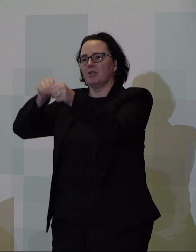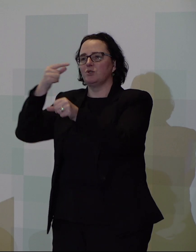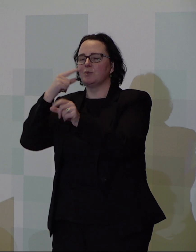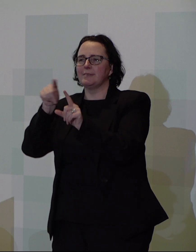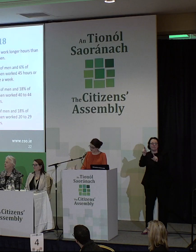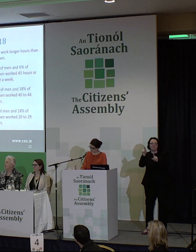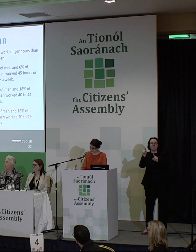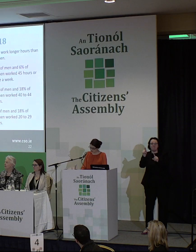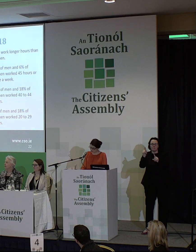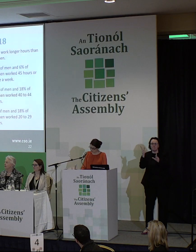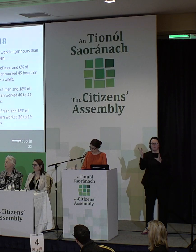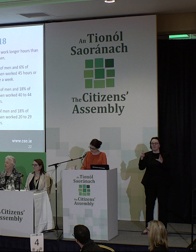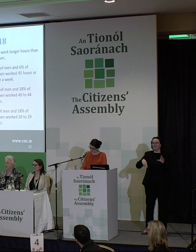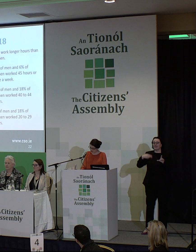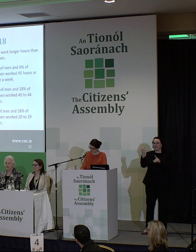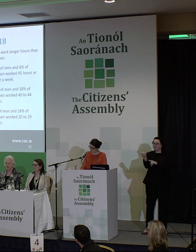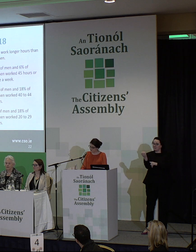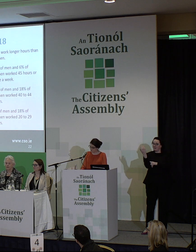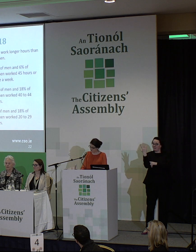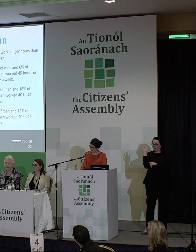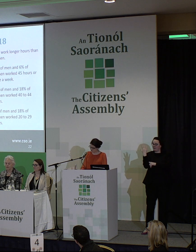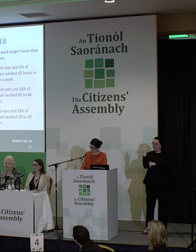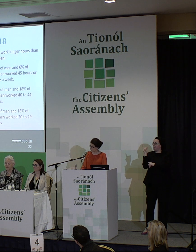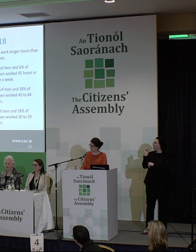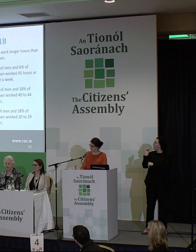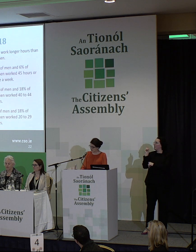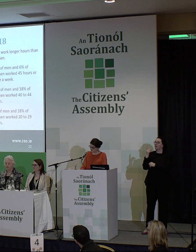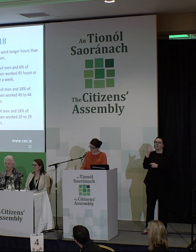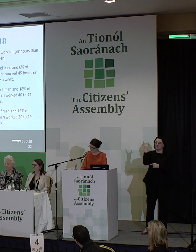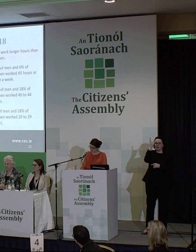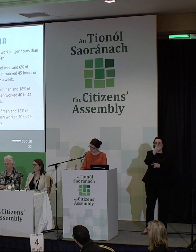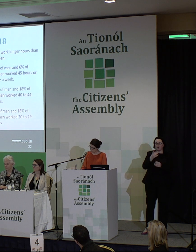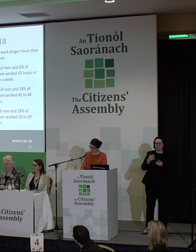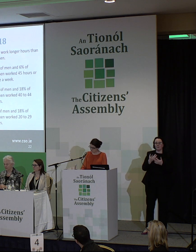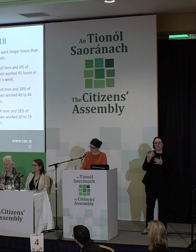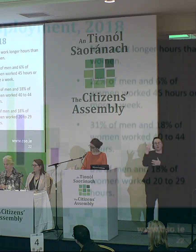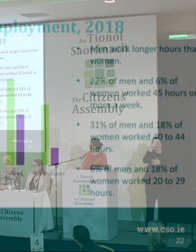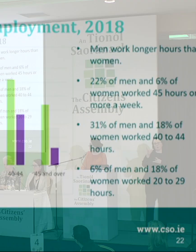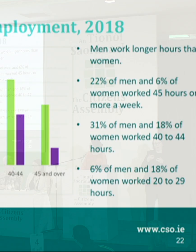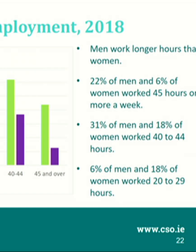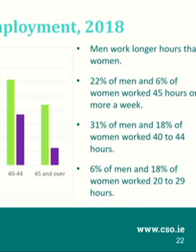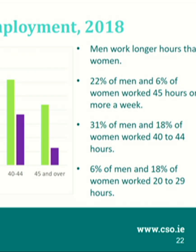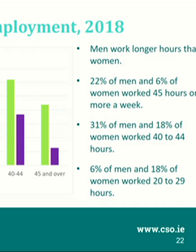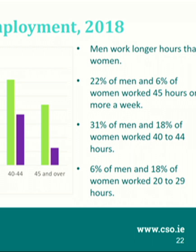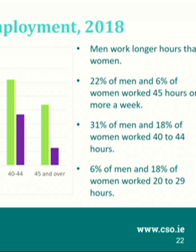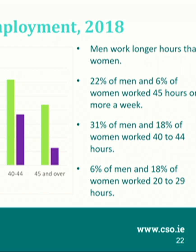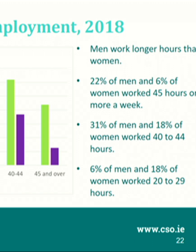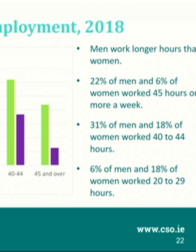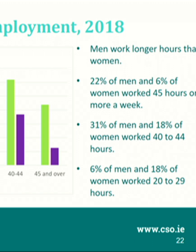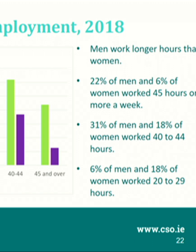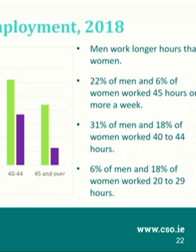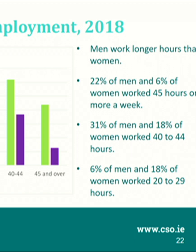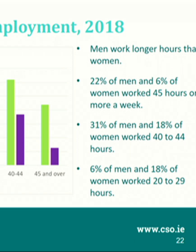Now, this next slide looks at hours worked by gender. So you can see the number of hours worked along the